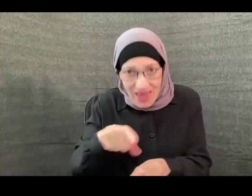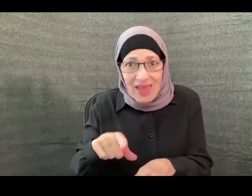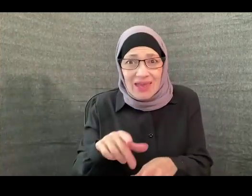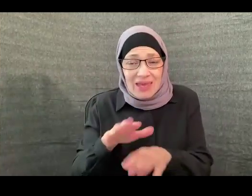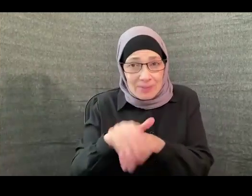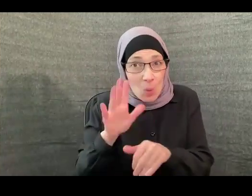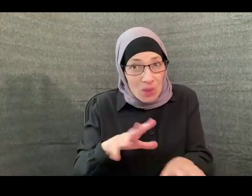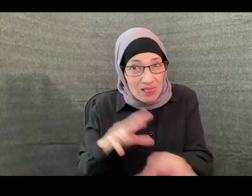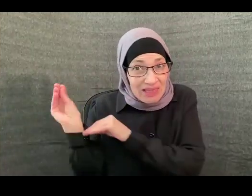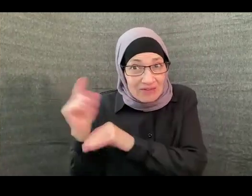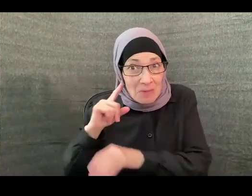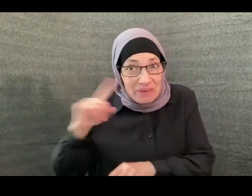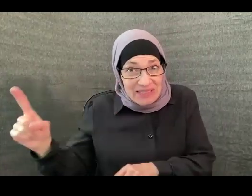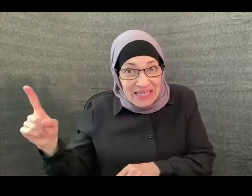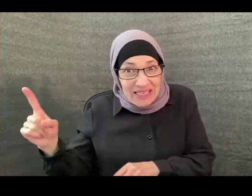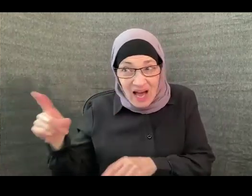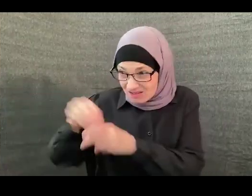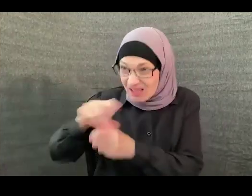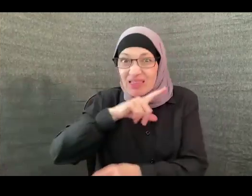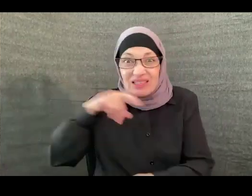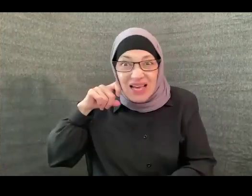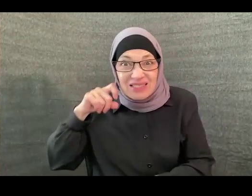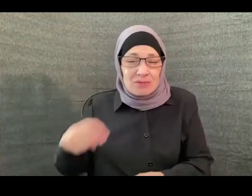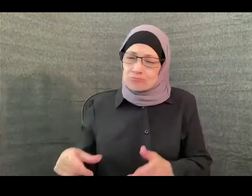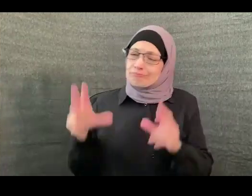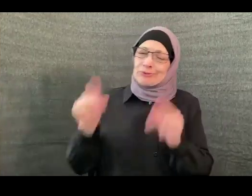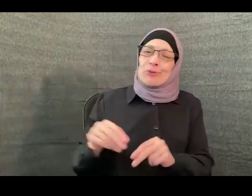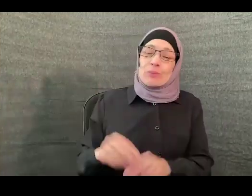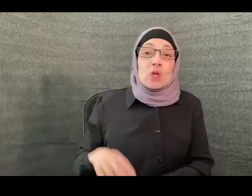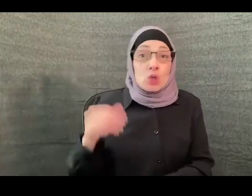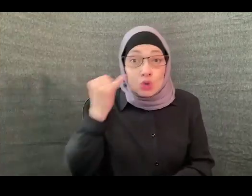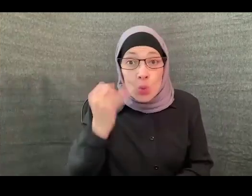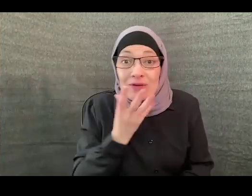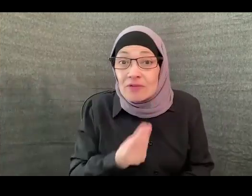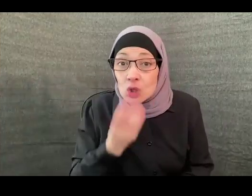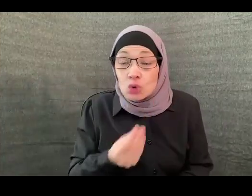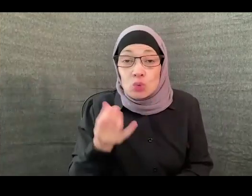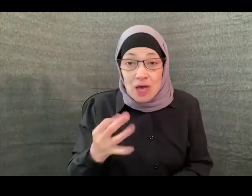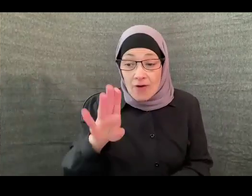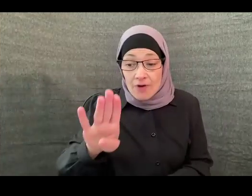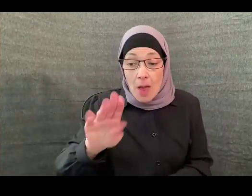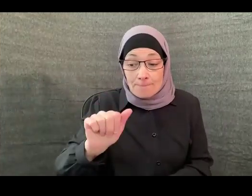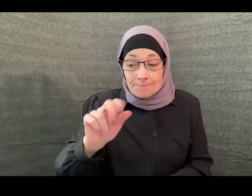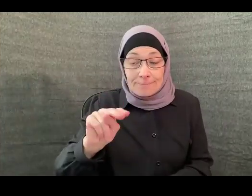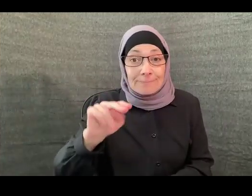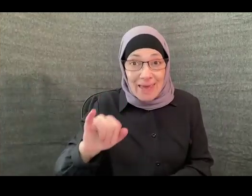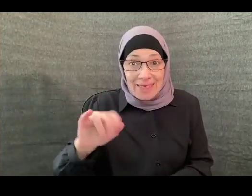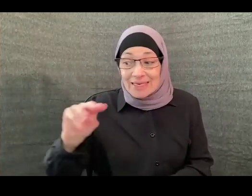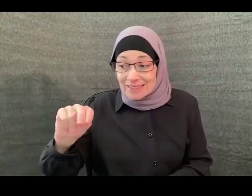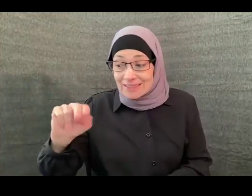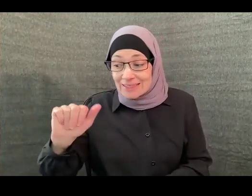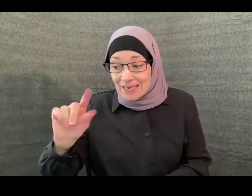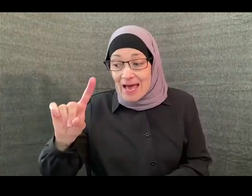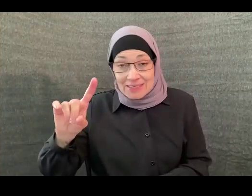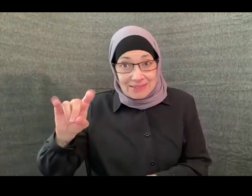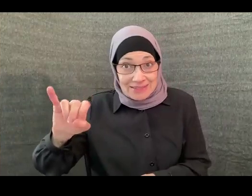if the Jews of Bani Nadir, the tribe that violated their stance with the Prophet,